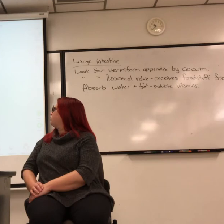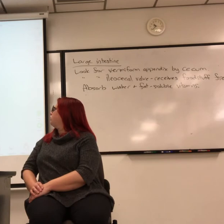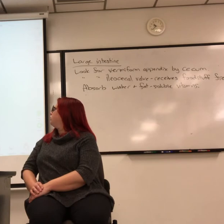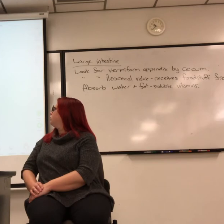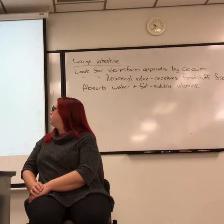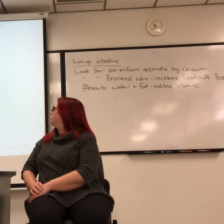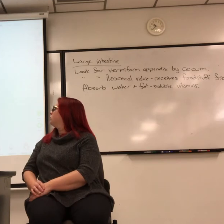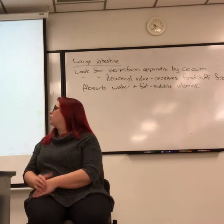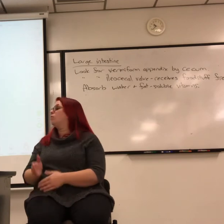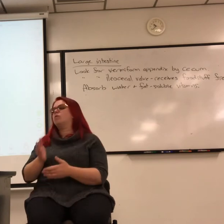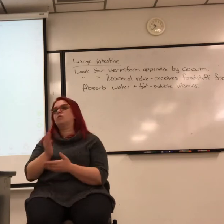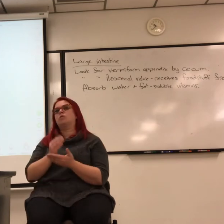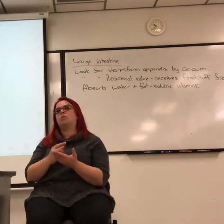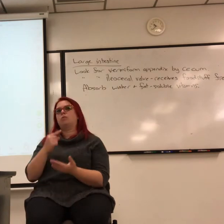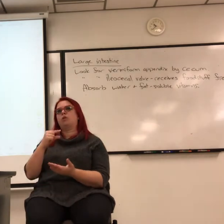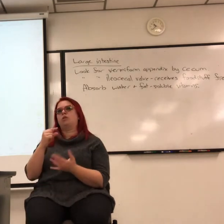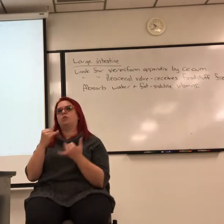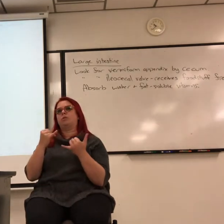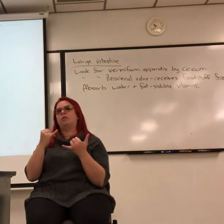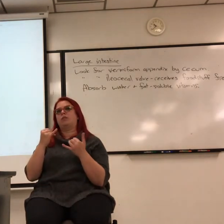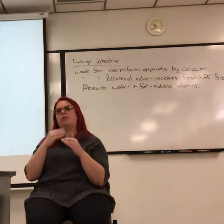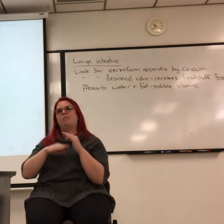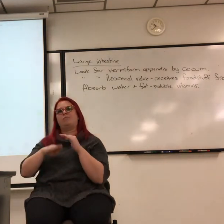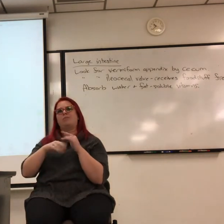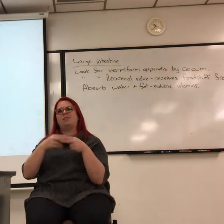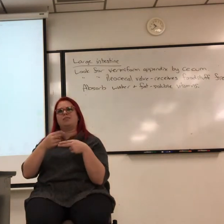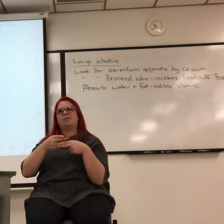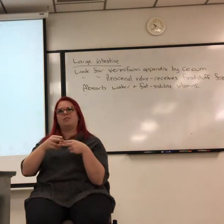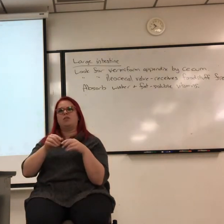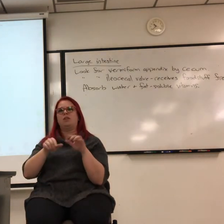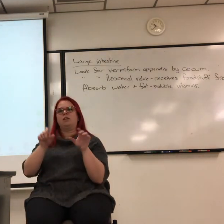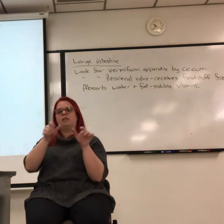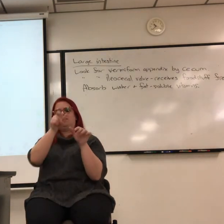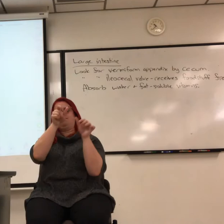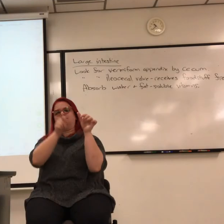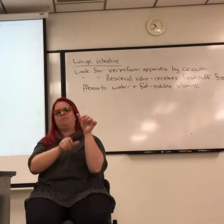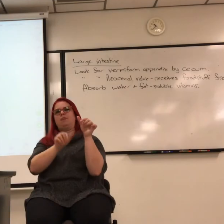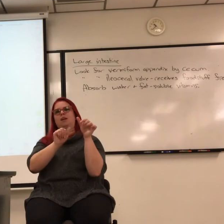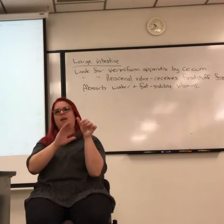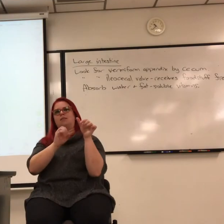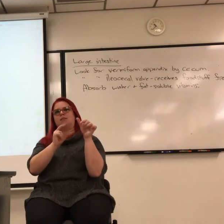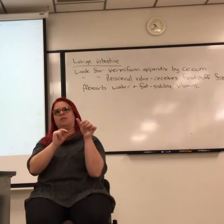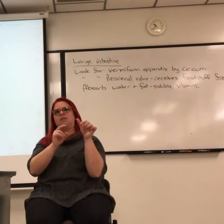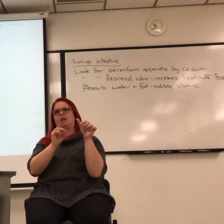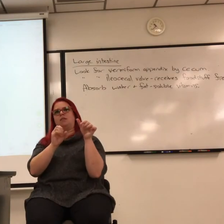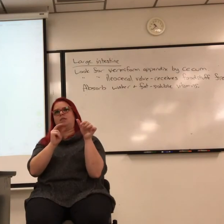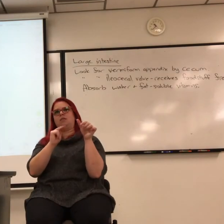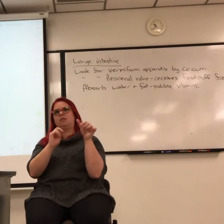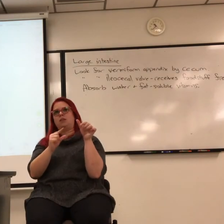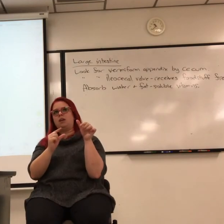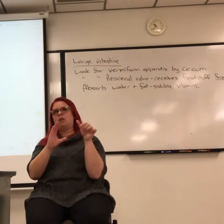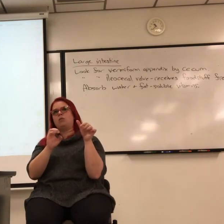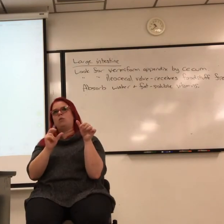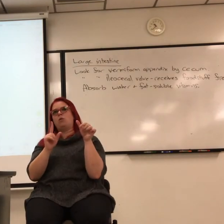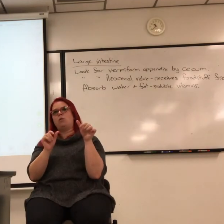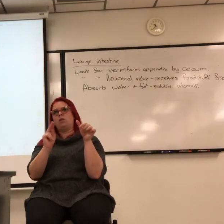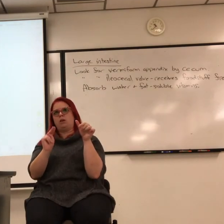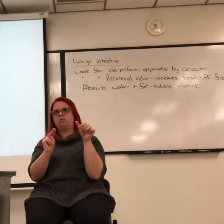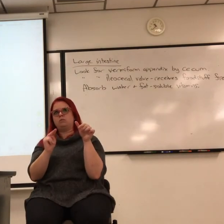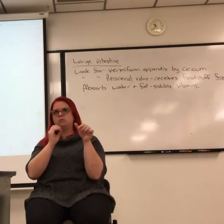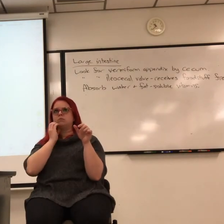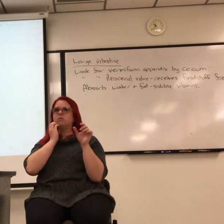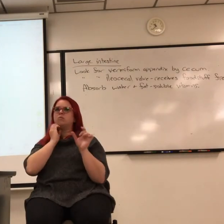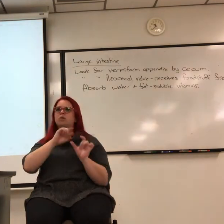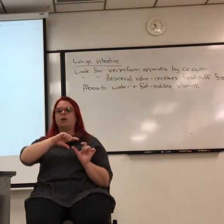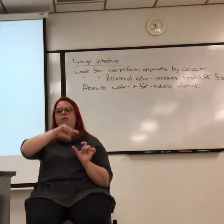So the part highlighted in green is basically the ascending colon. Now, when we went from ileum